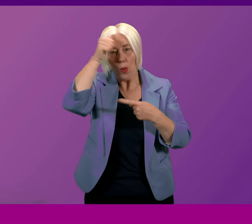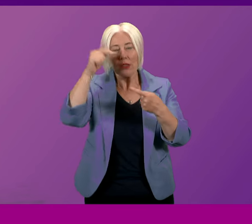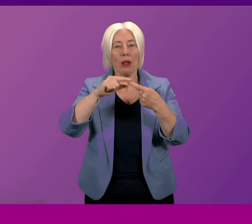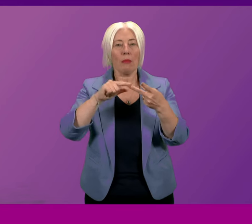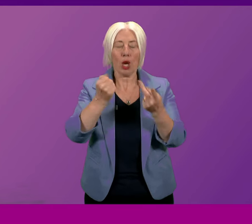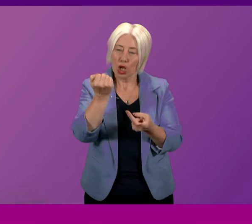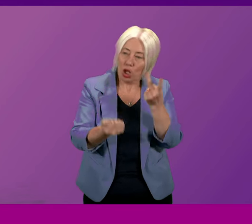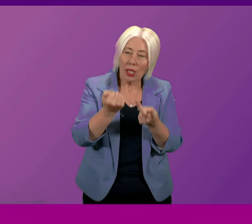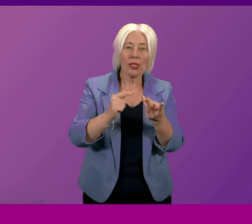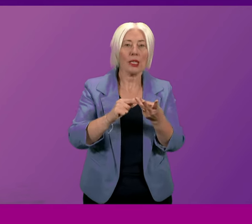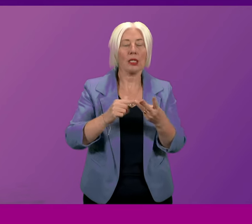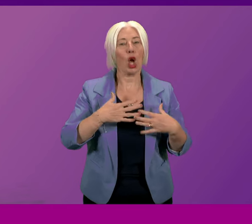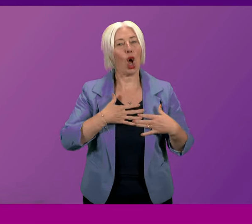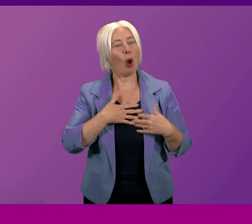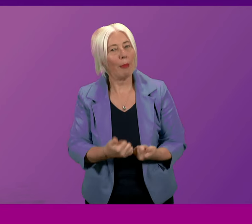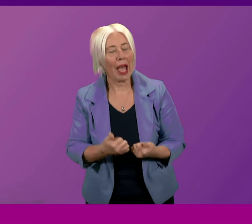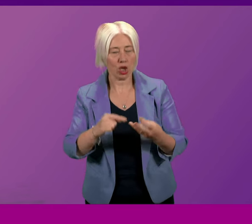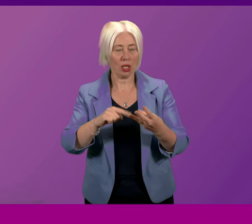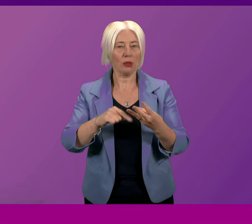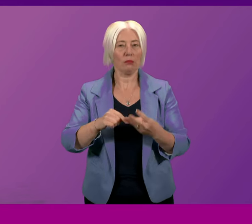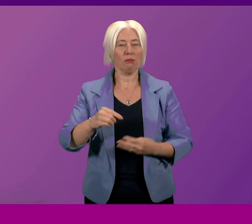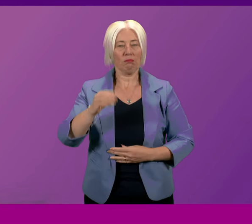justice, compassion, integrity.